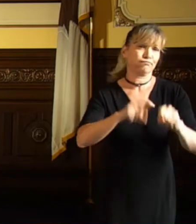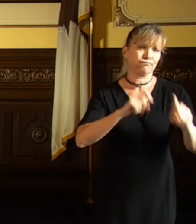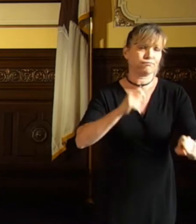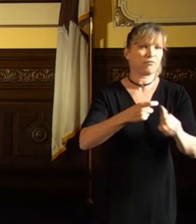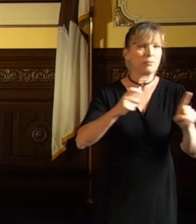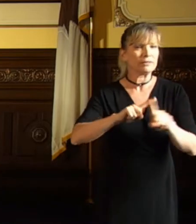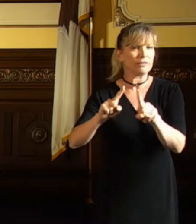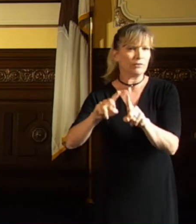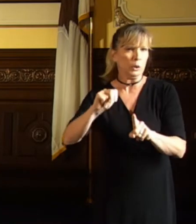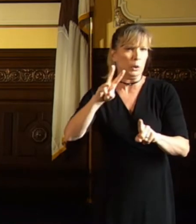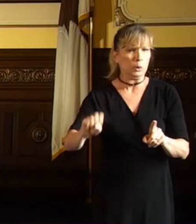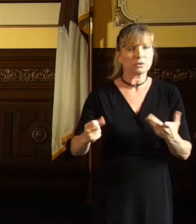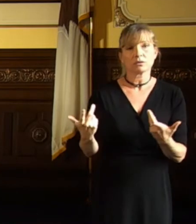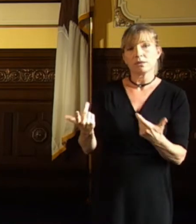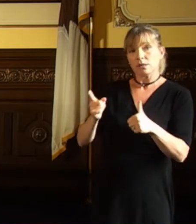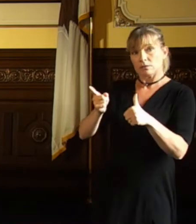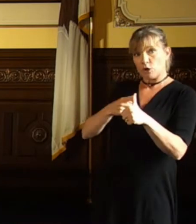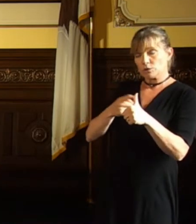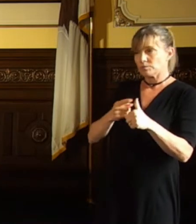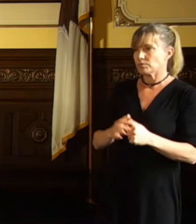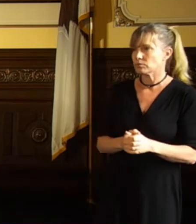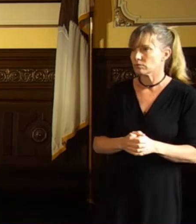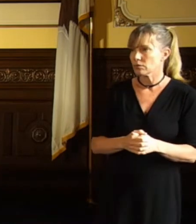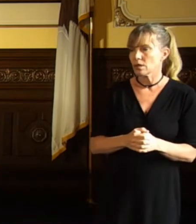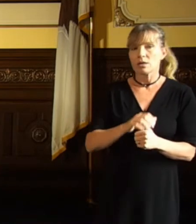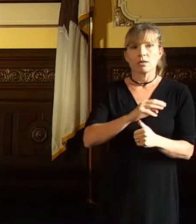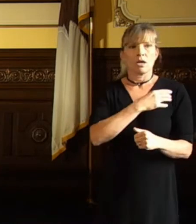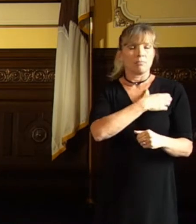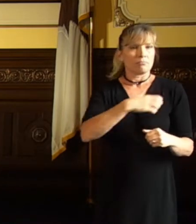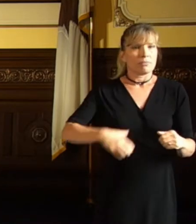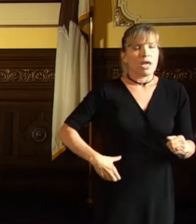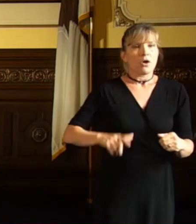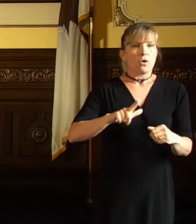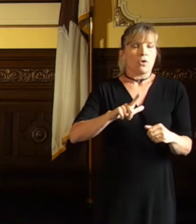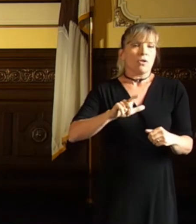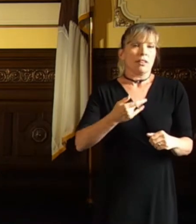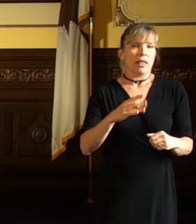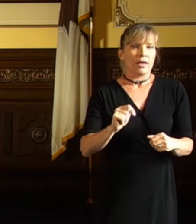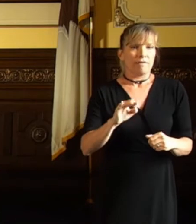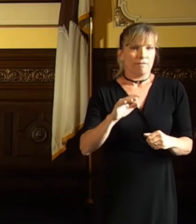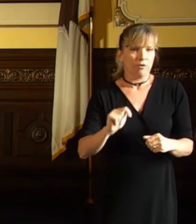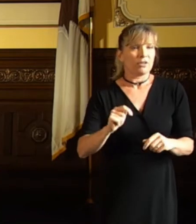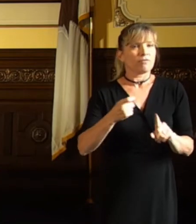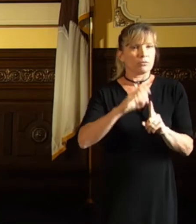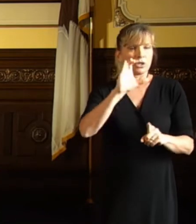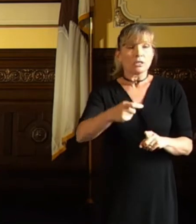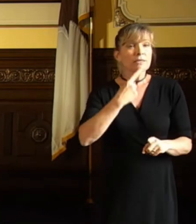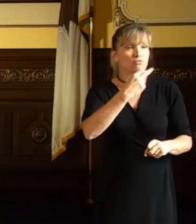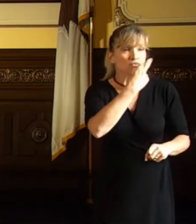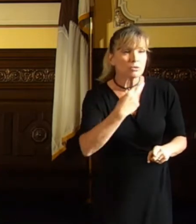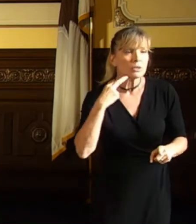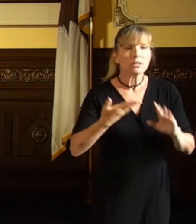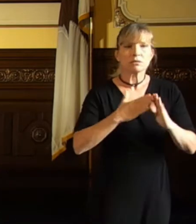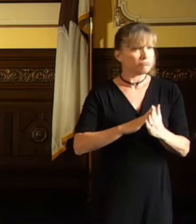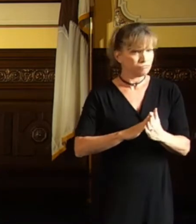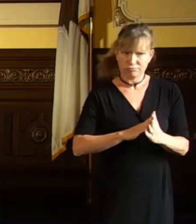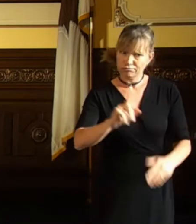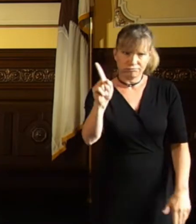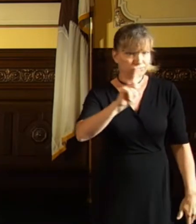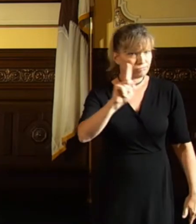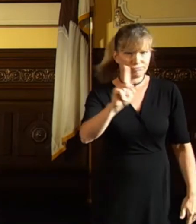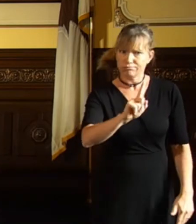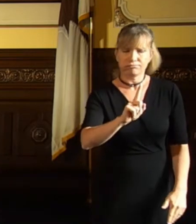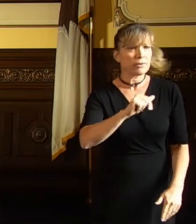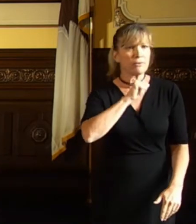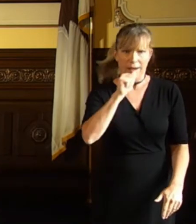news organizations. For starters, that Mayor Lori Lightfoot in Chicago has said that restaurants in the city are not going to